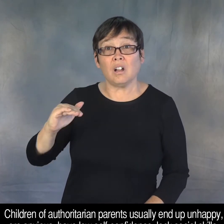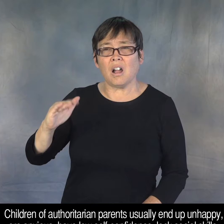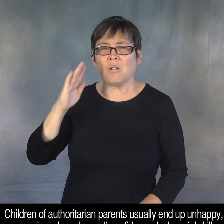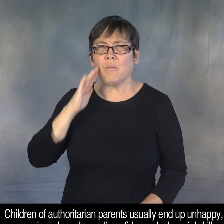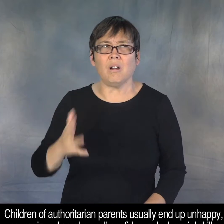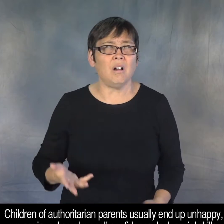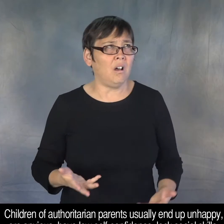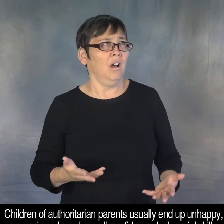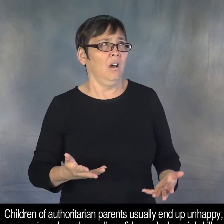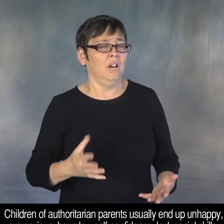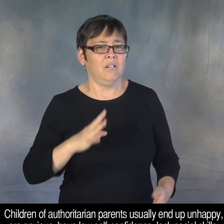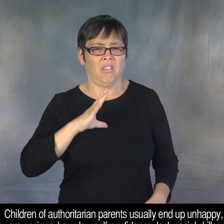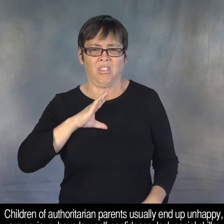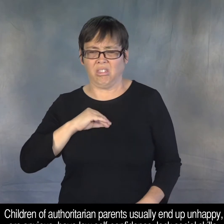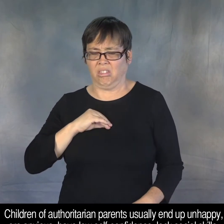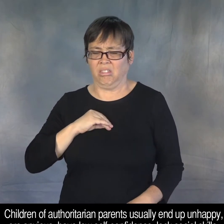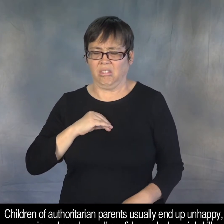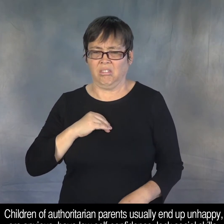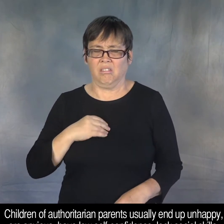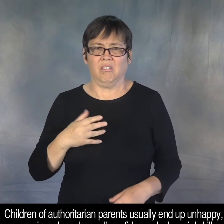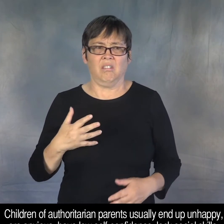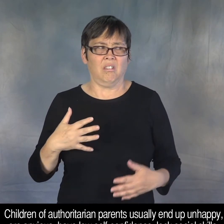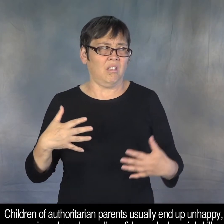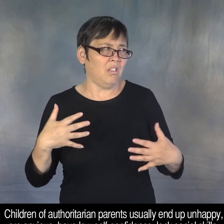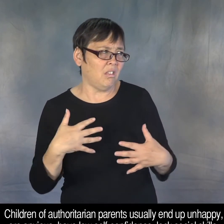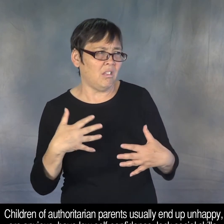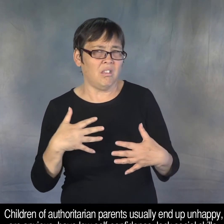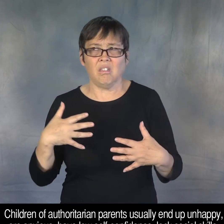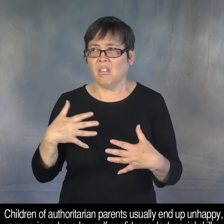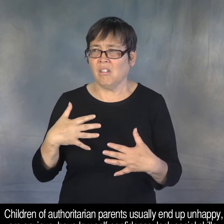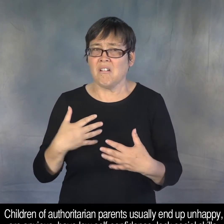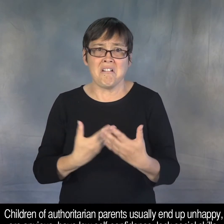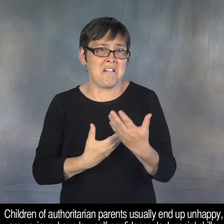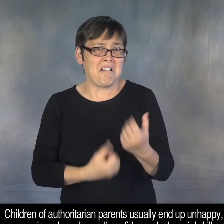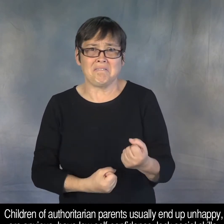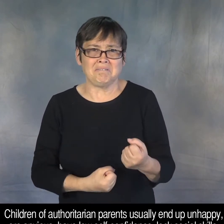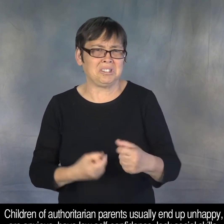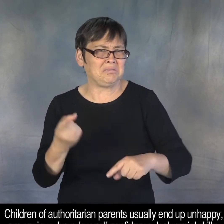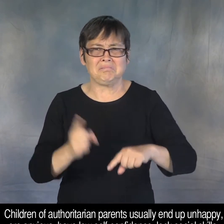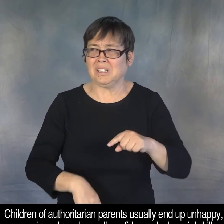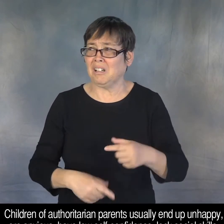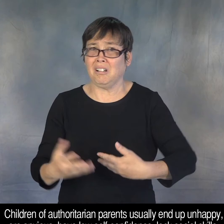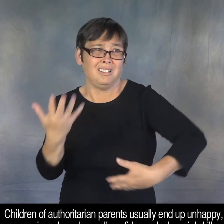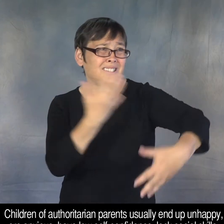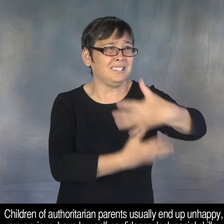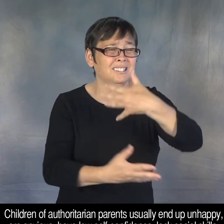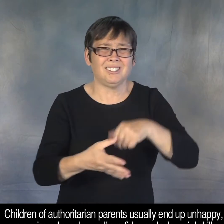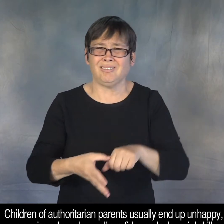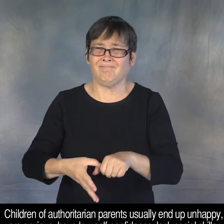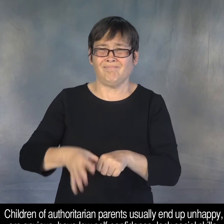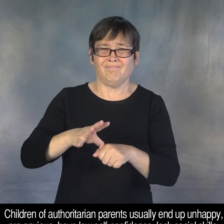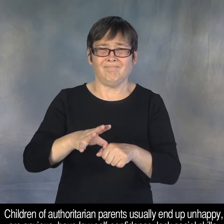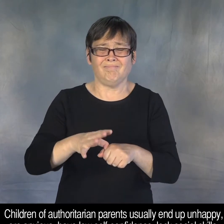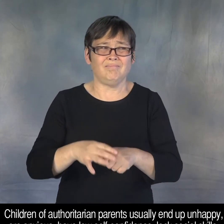Children of authoritarian parents usually end up unhappy, are anxious, have low